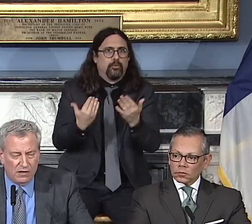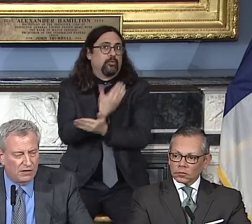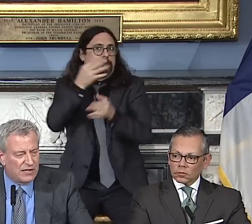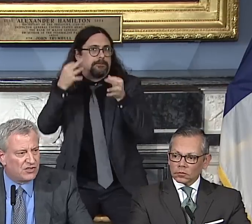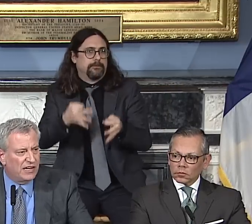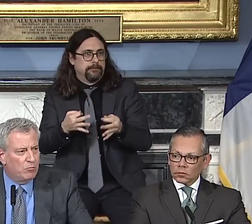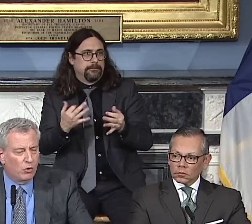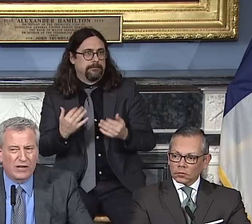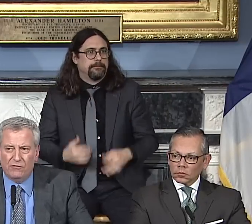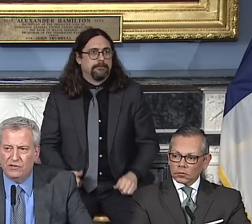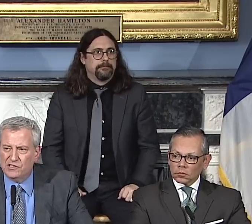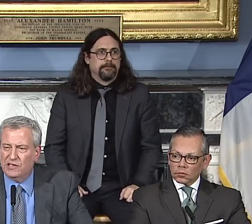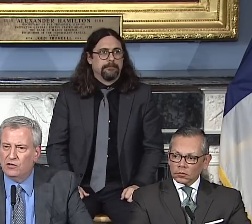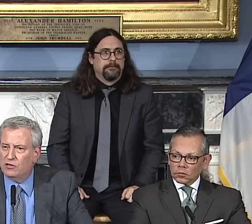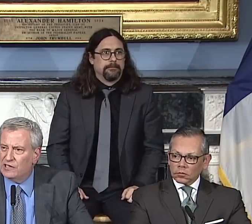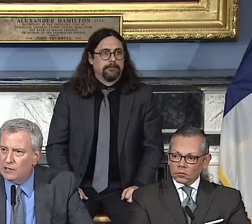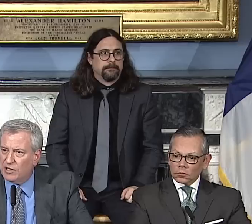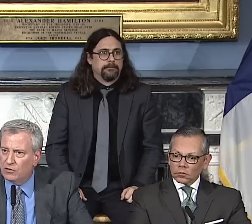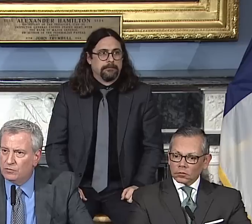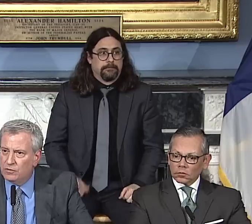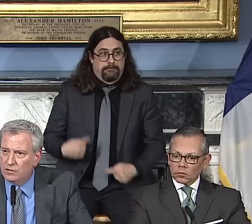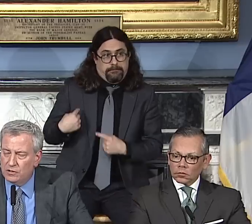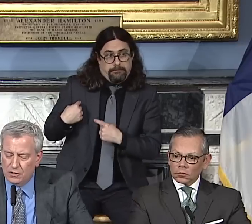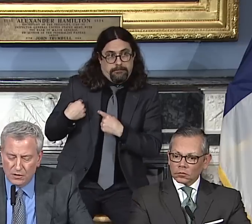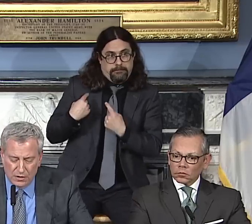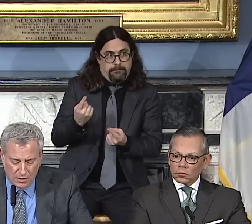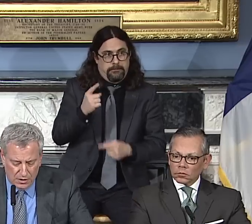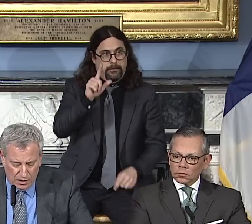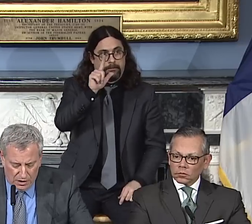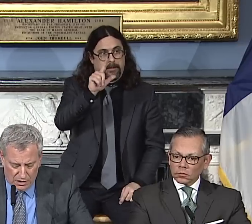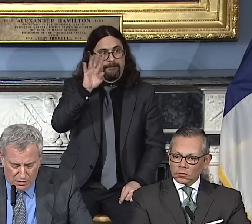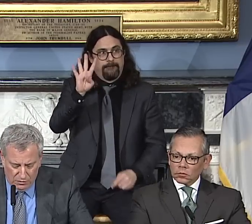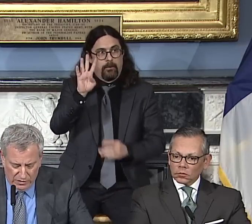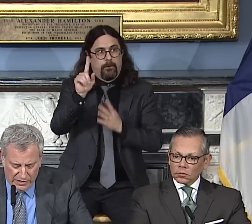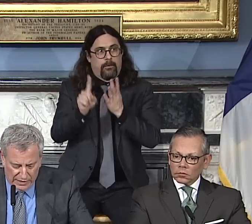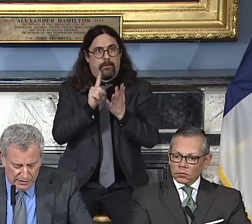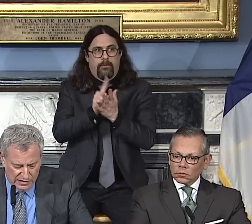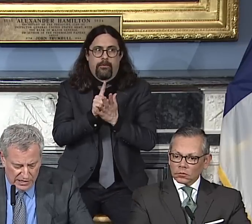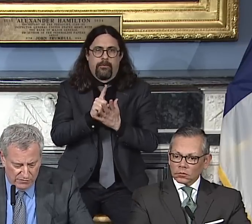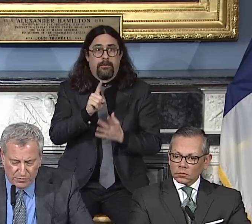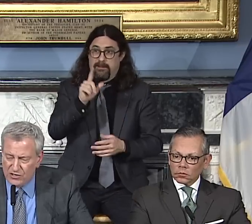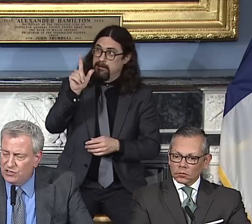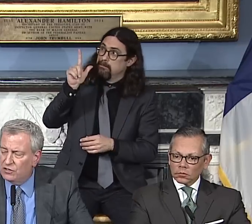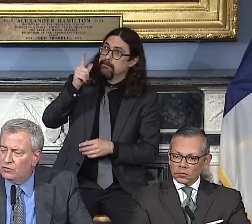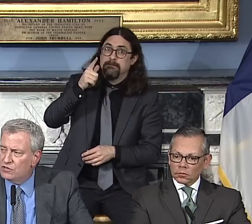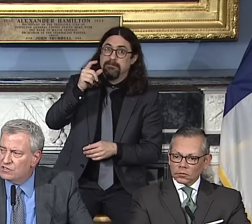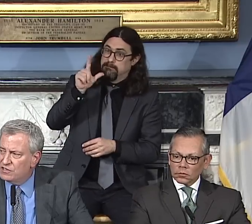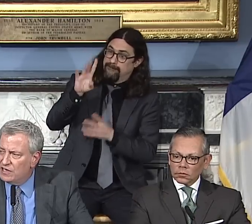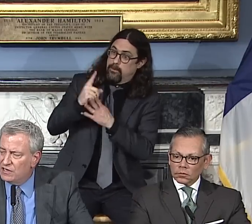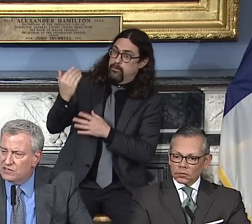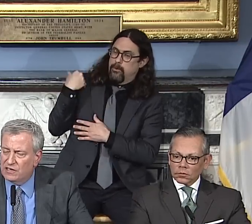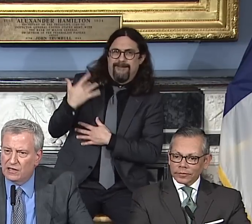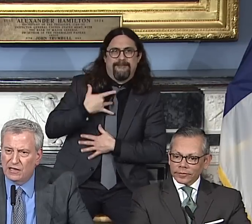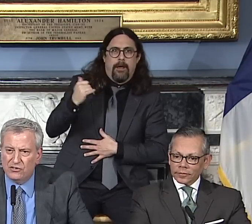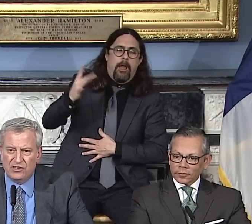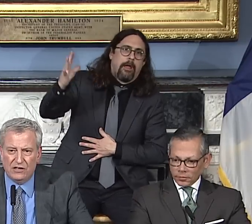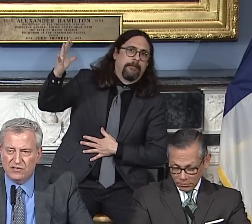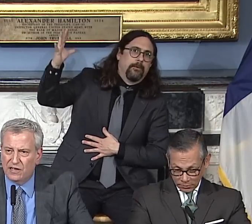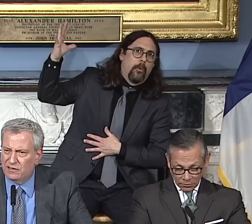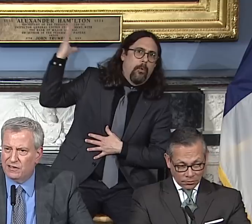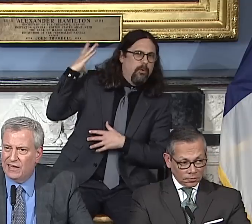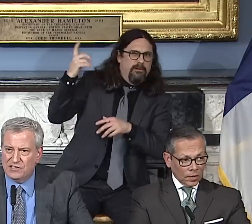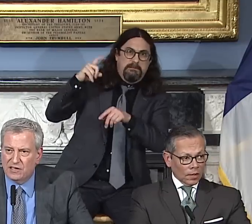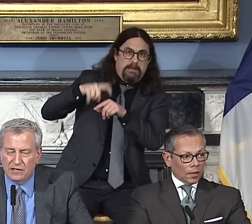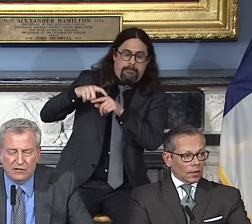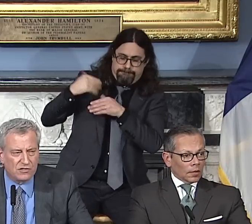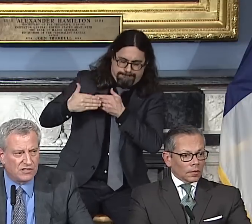Literally, yesterday morning feels like a long time ago. We got a lot of information in the course of the day yesterday. A lot changed